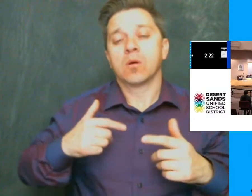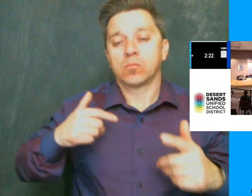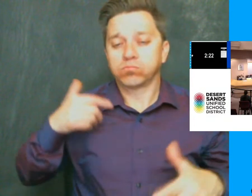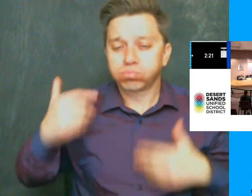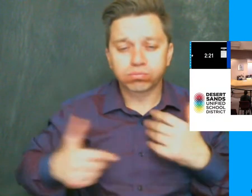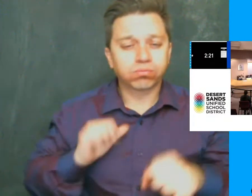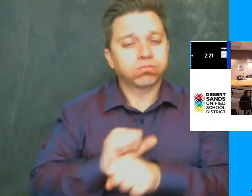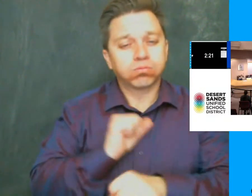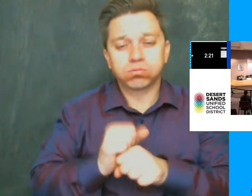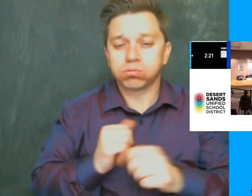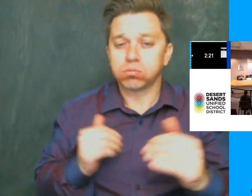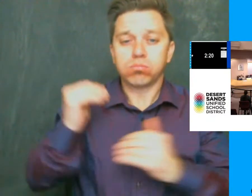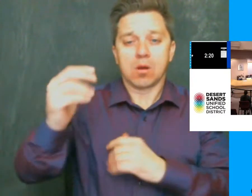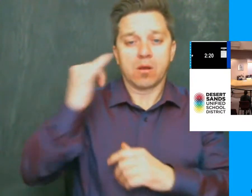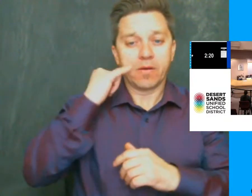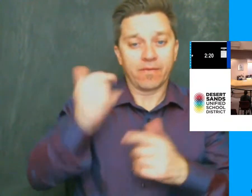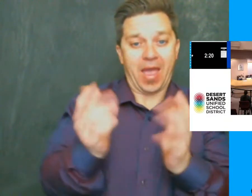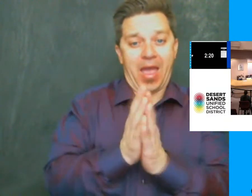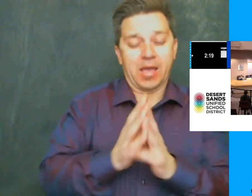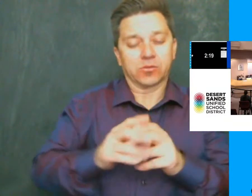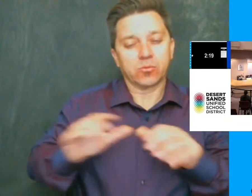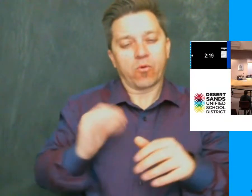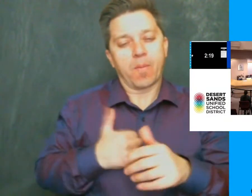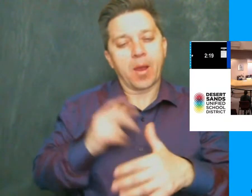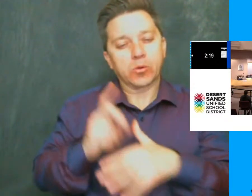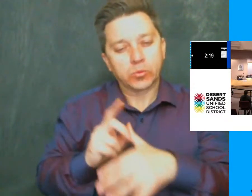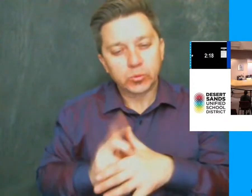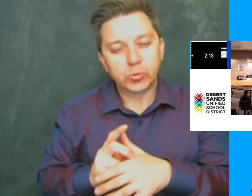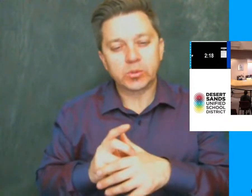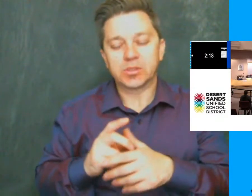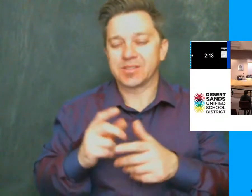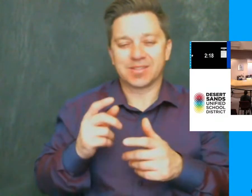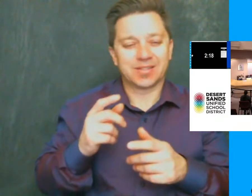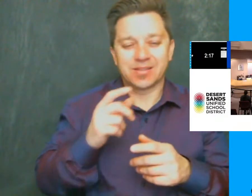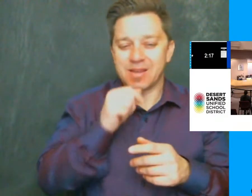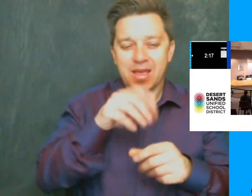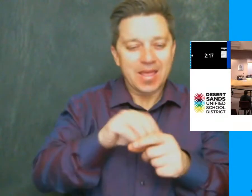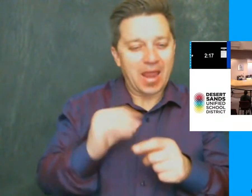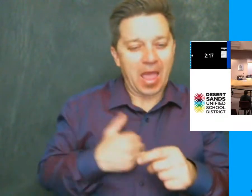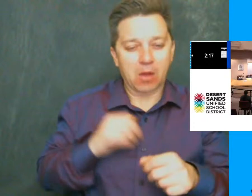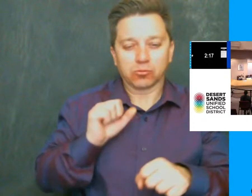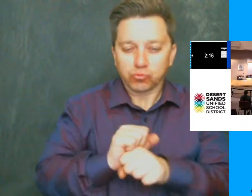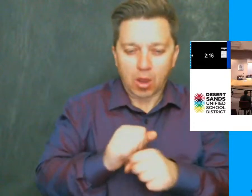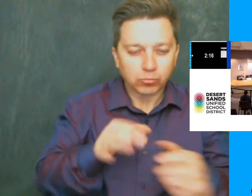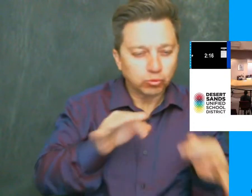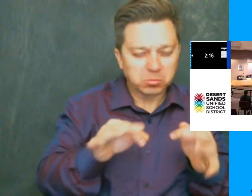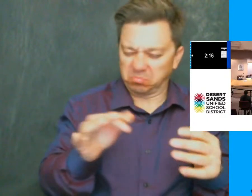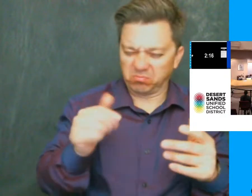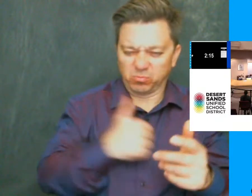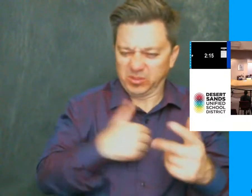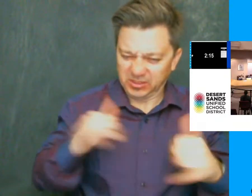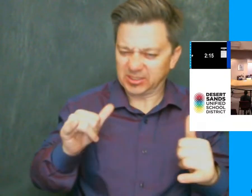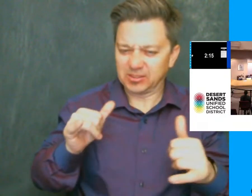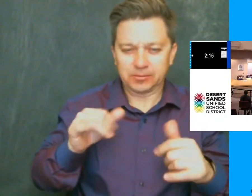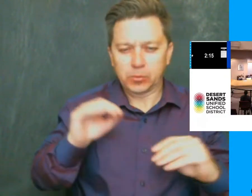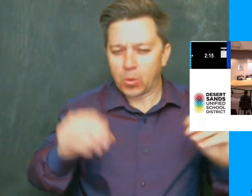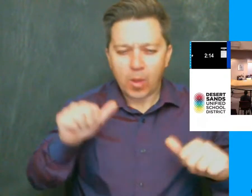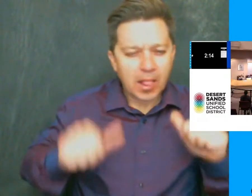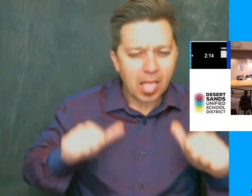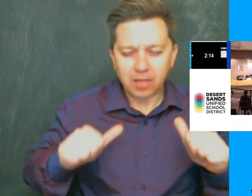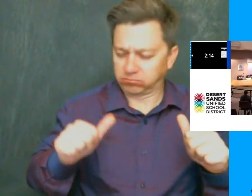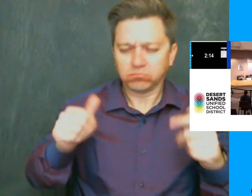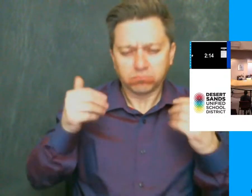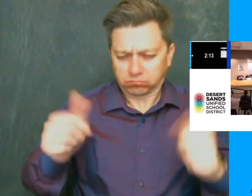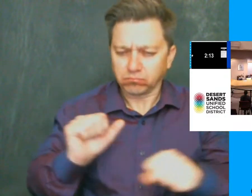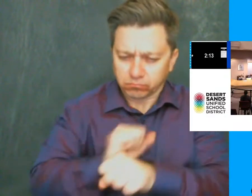We go beyond when asked to perform our duties and those outside our job description without any hesitation. Here are some examples